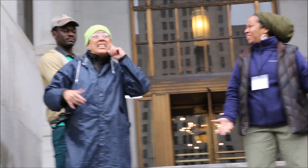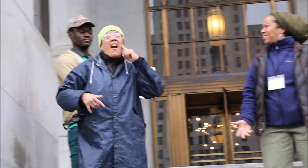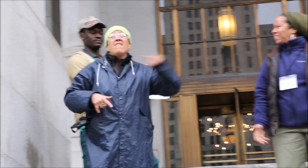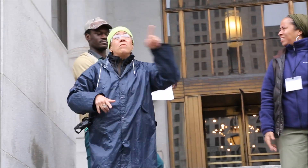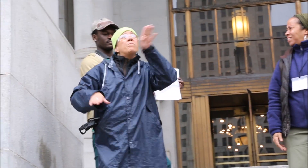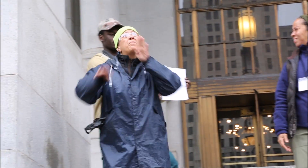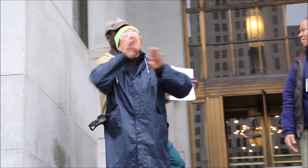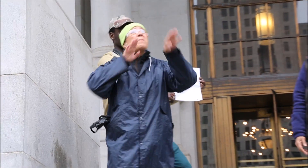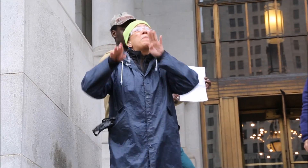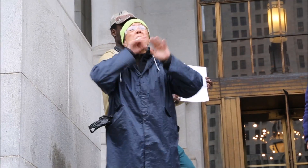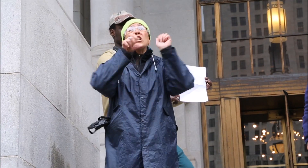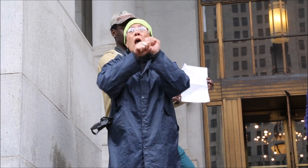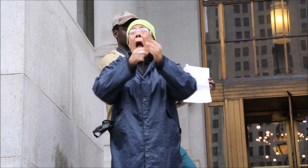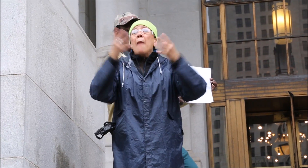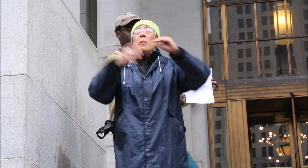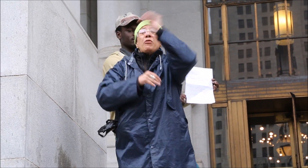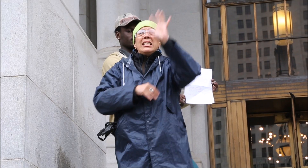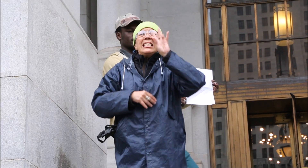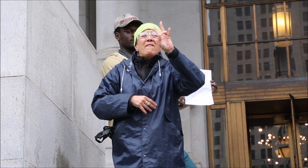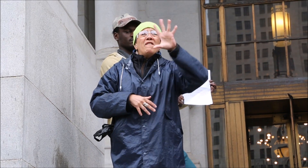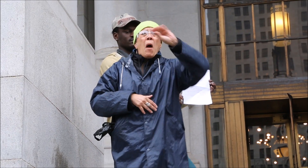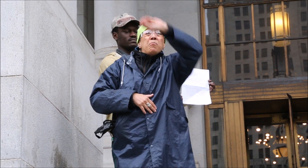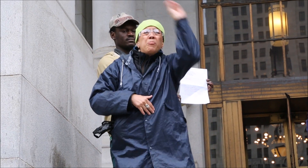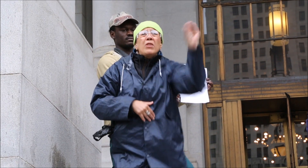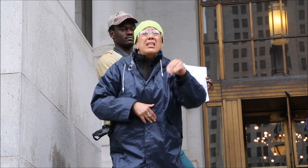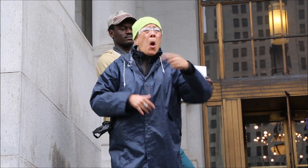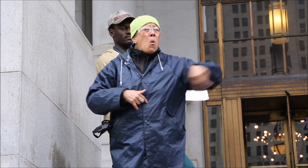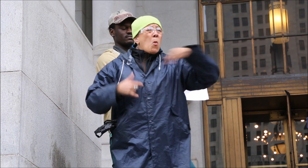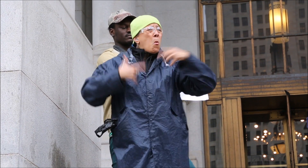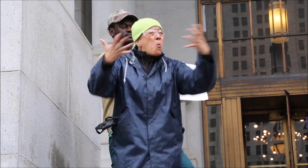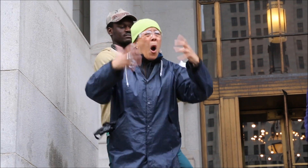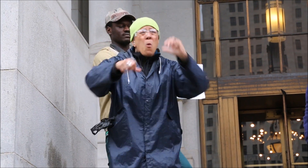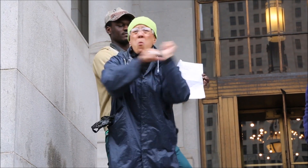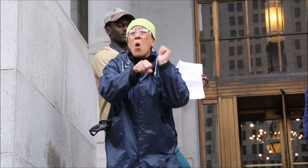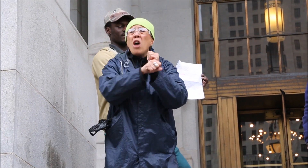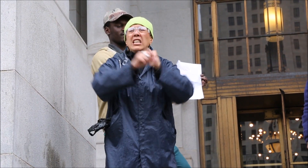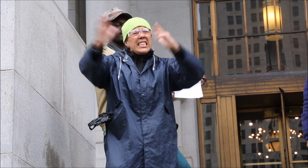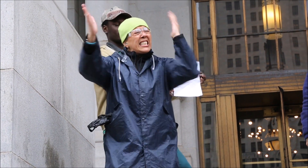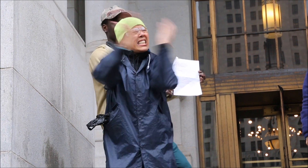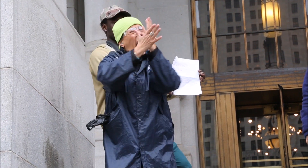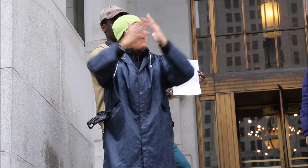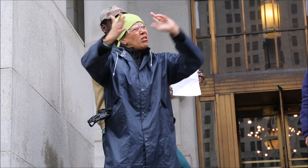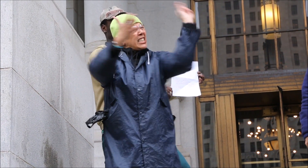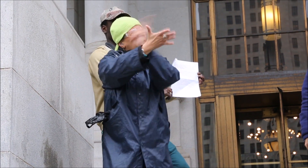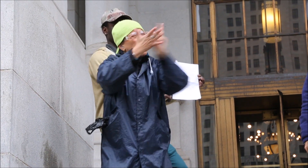bill. We are here to make sure they see and hear us and know what it is we